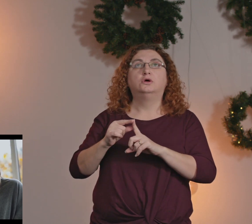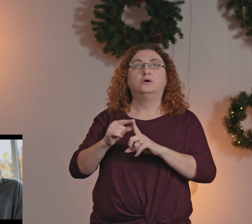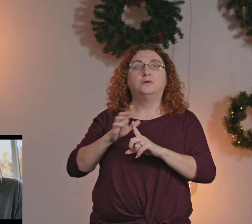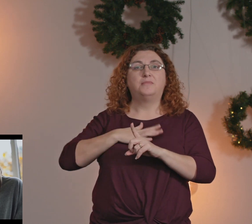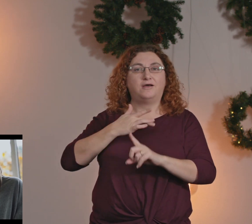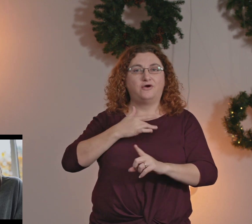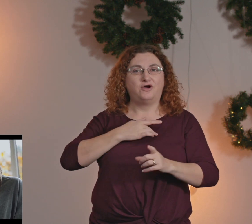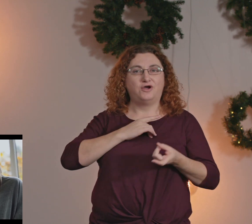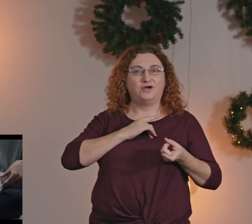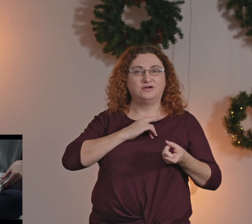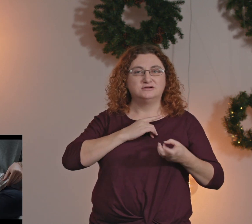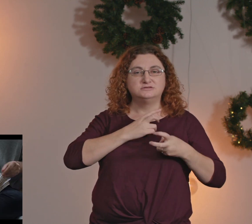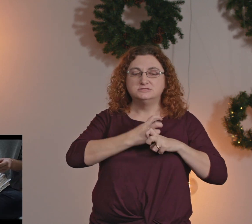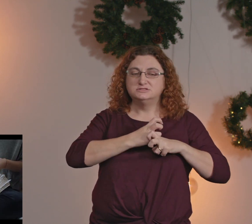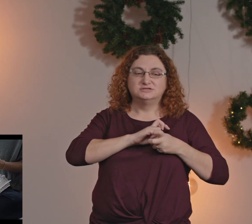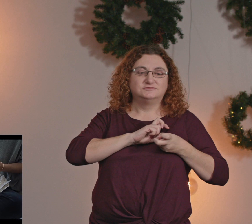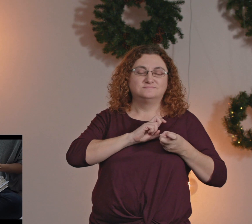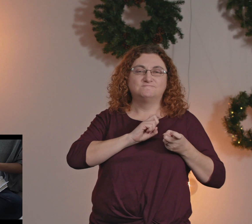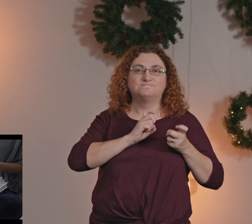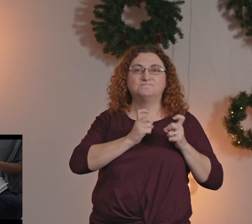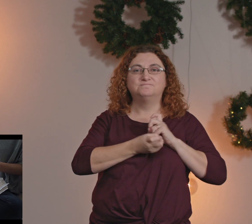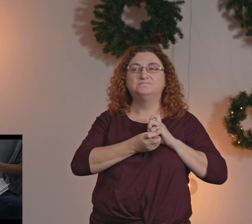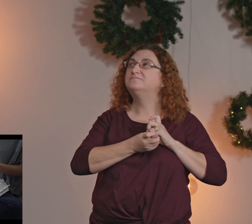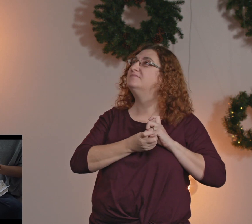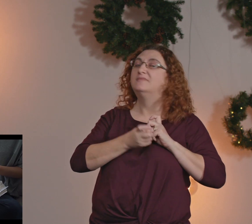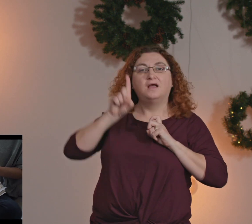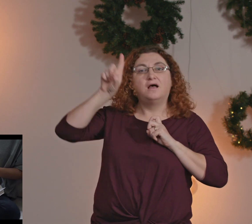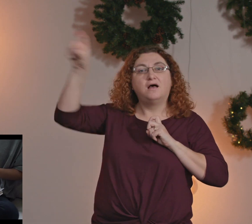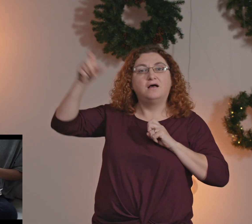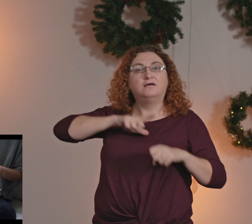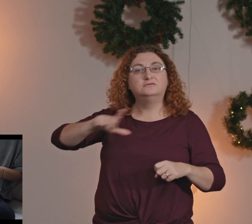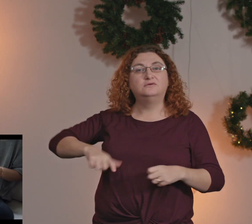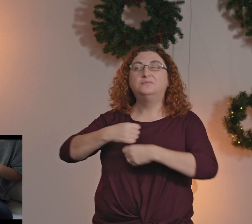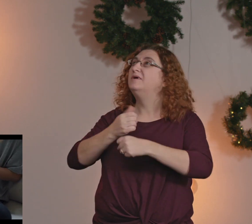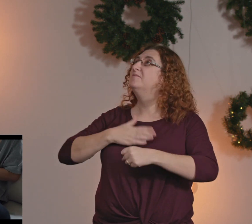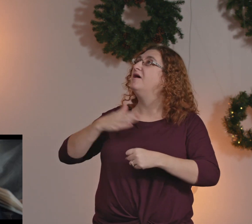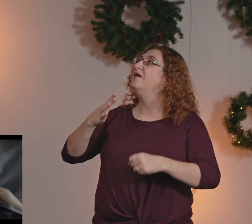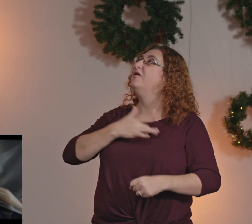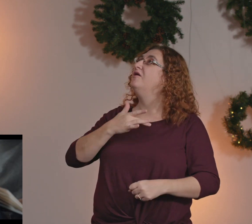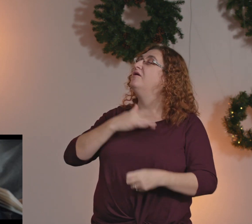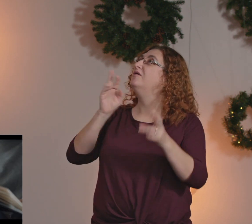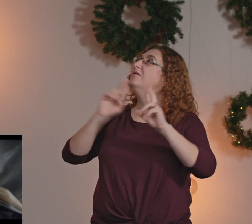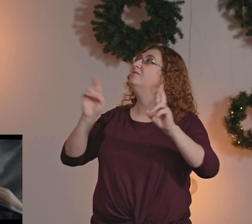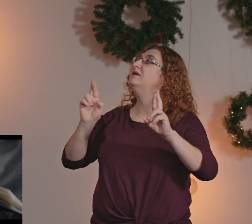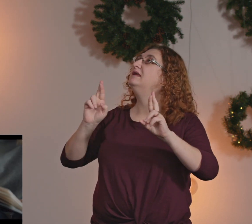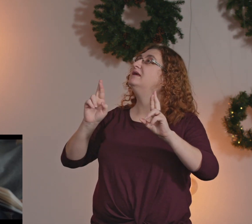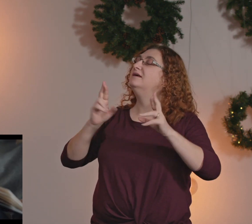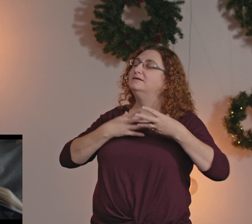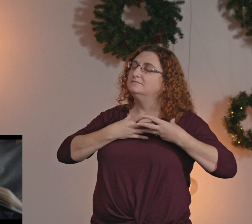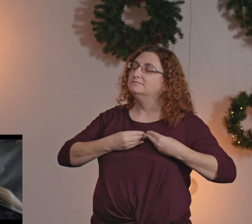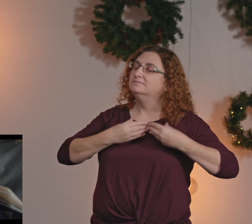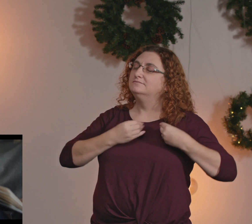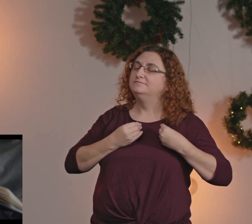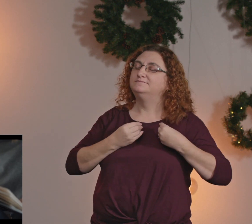heart began to change. I started asking the Lord to make my heart ready and willing for what was to come. He has used this season to make me realize